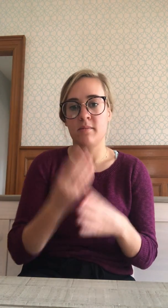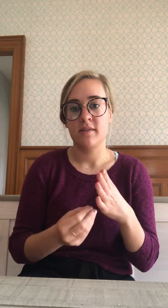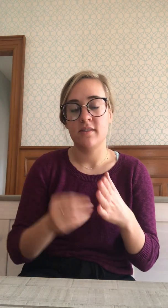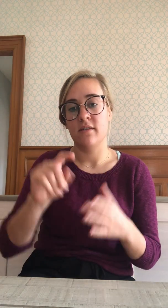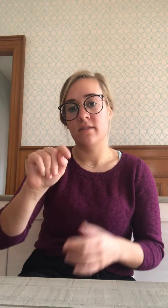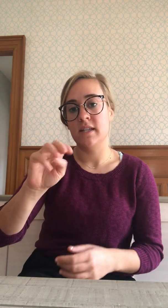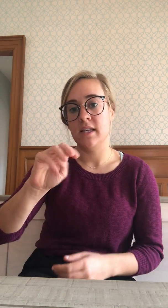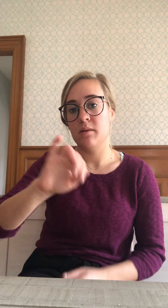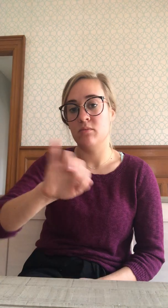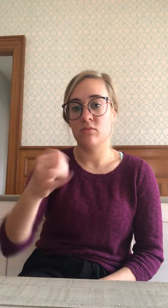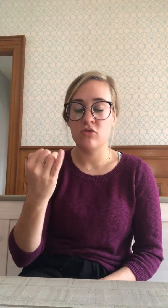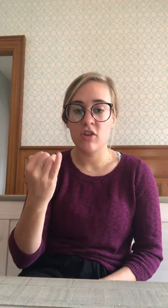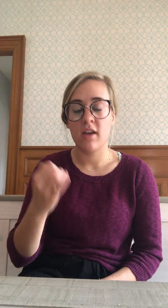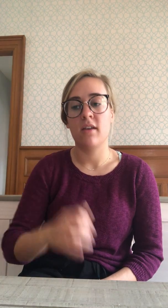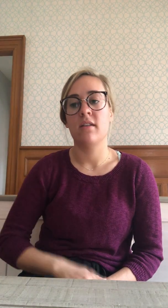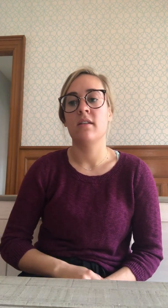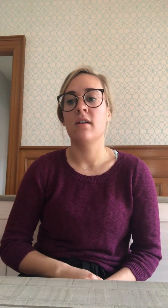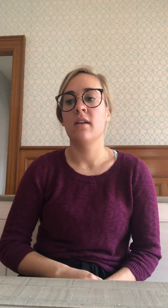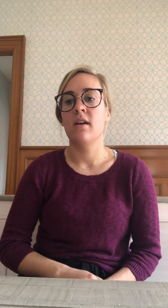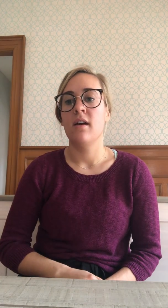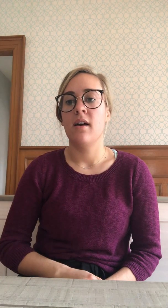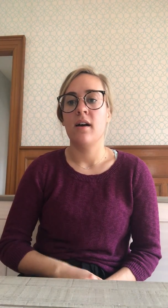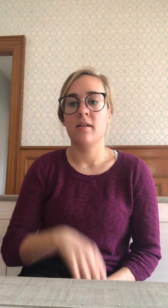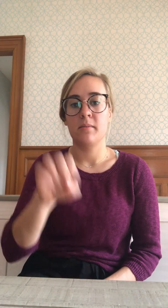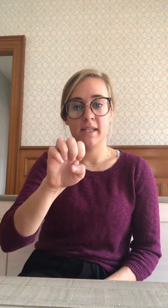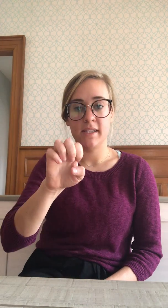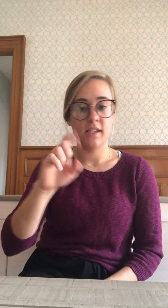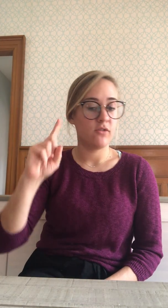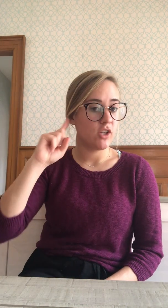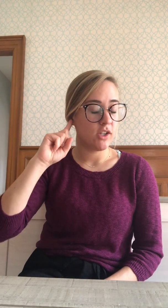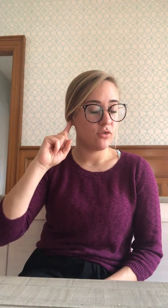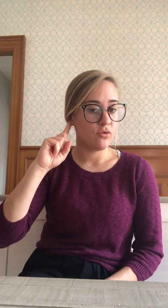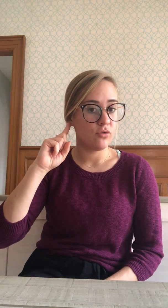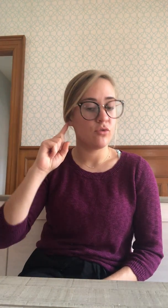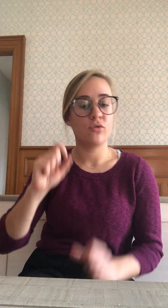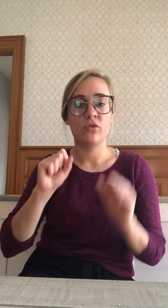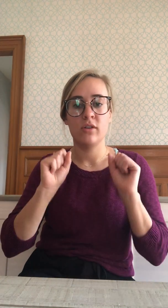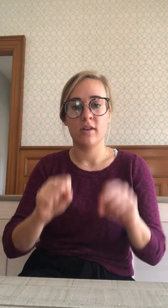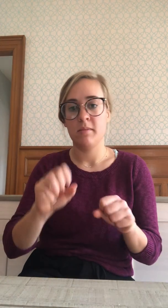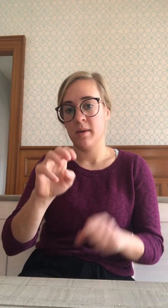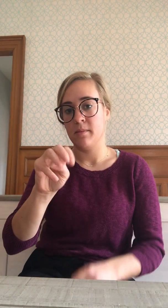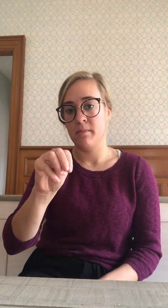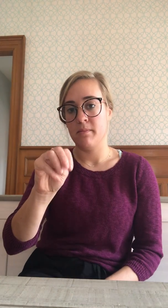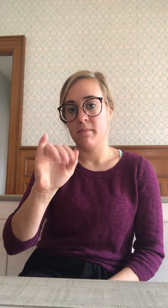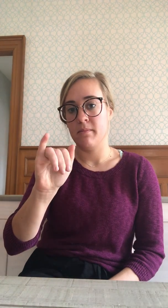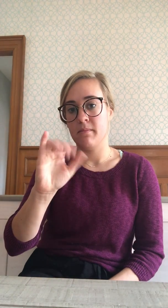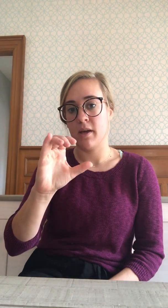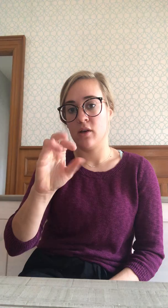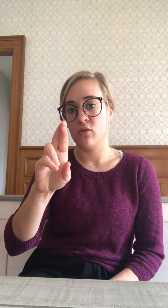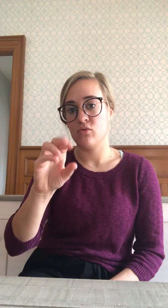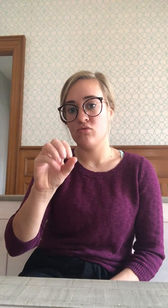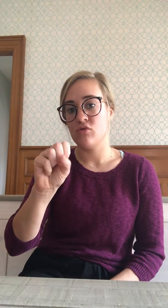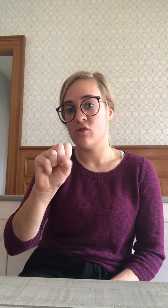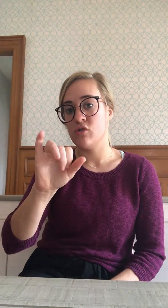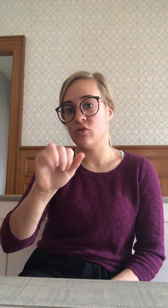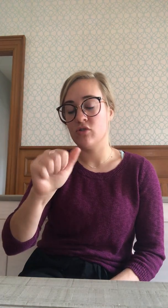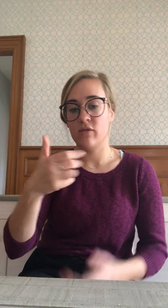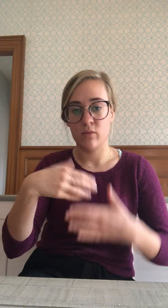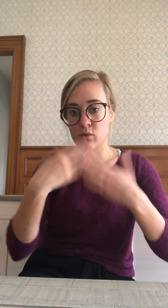E for ear. Ear deficiencies could be microtia or no ear canal or preauricular